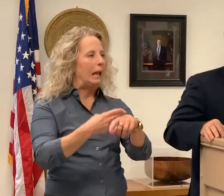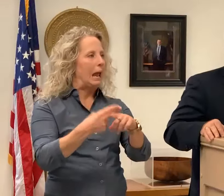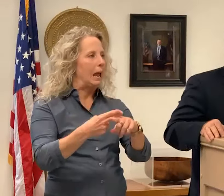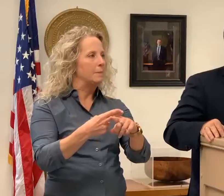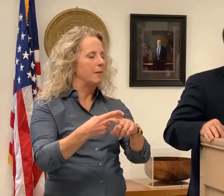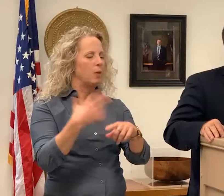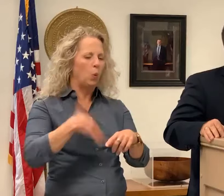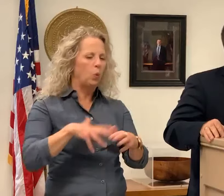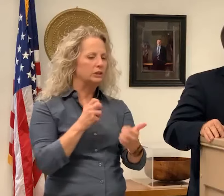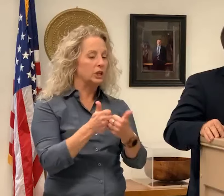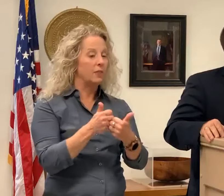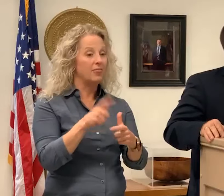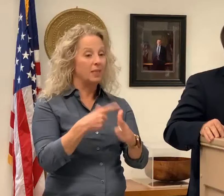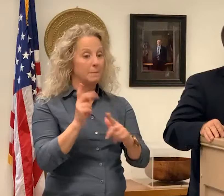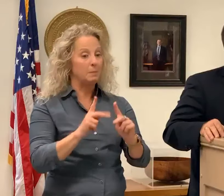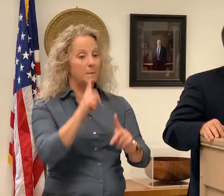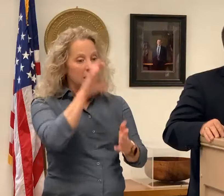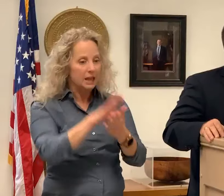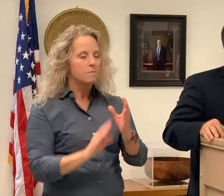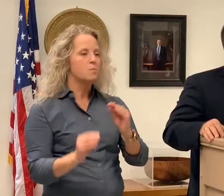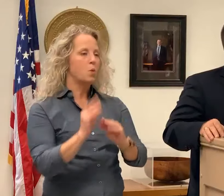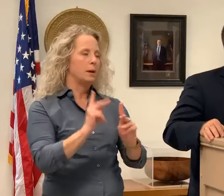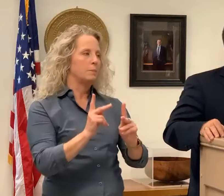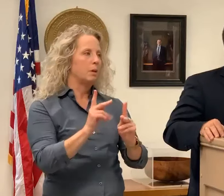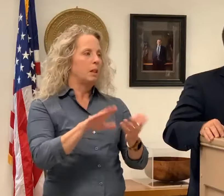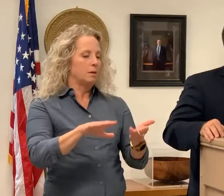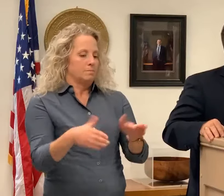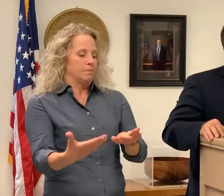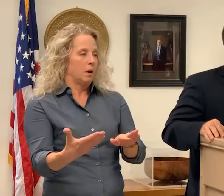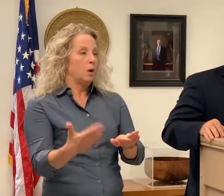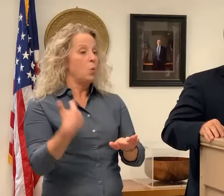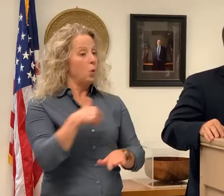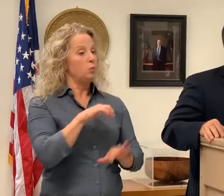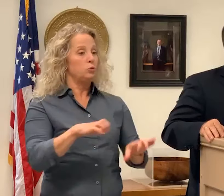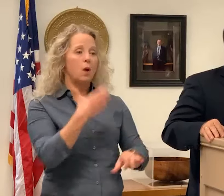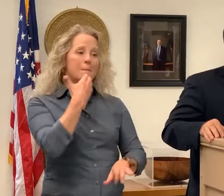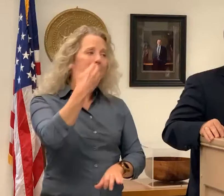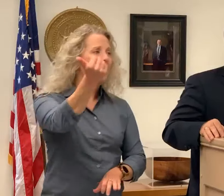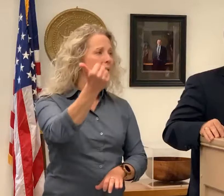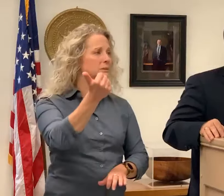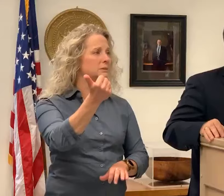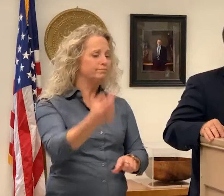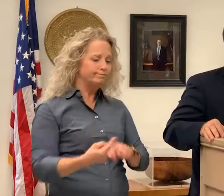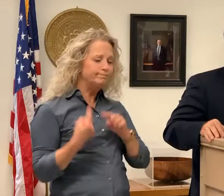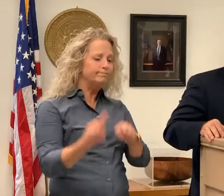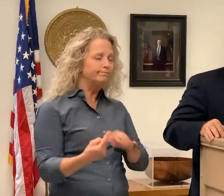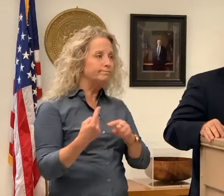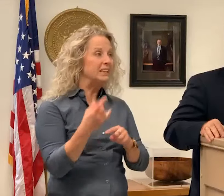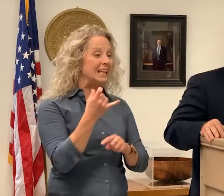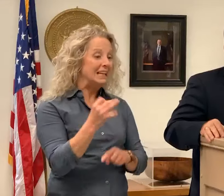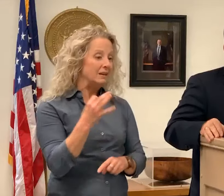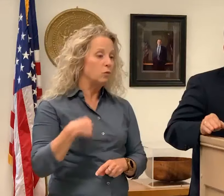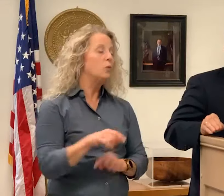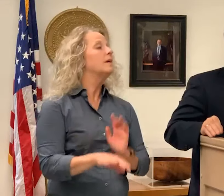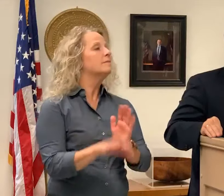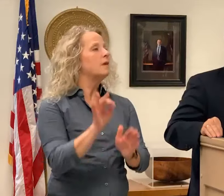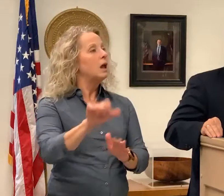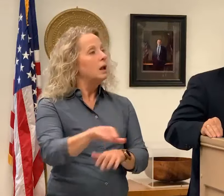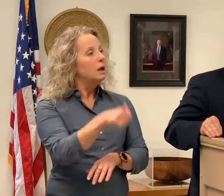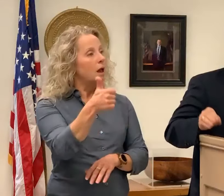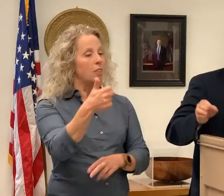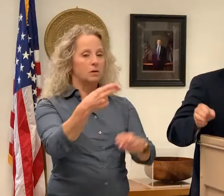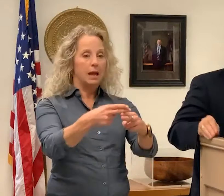to believe that there were more people that were lost. Now, we will do our best all along. And if we ever find